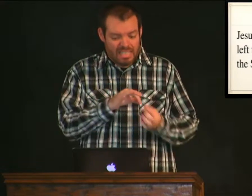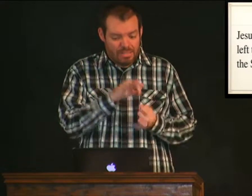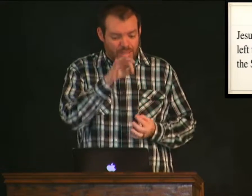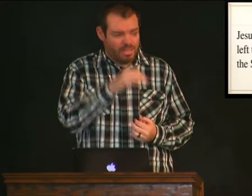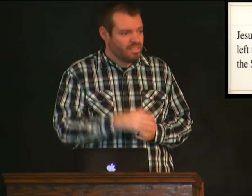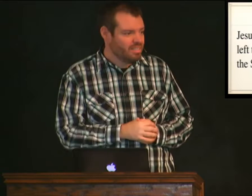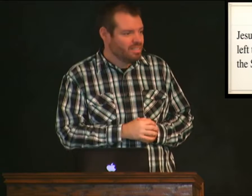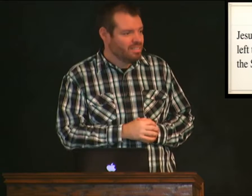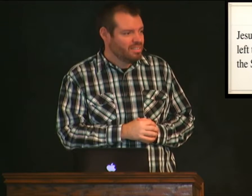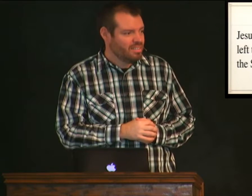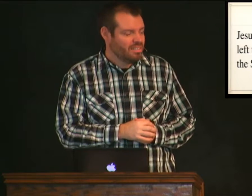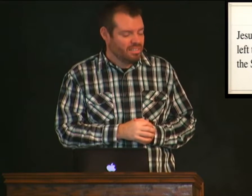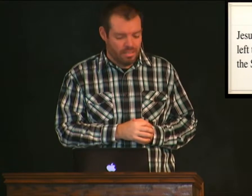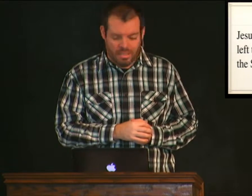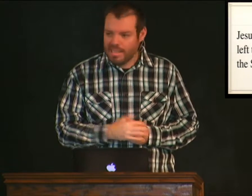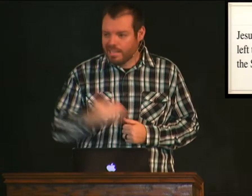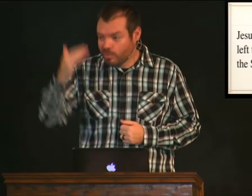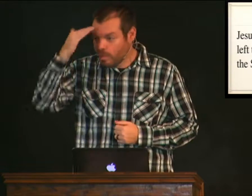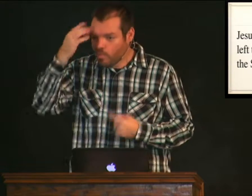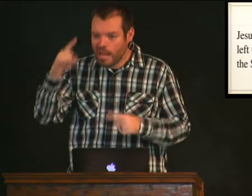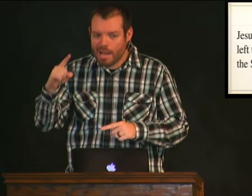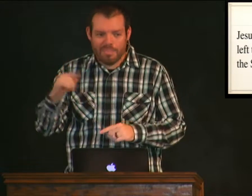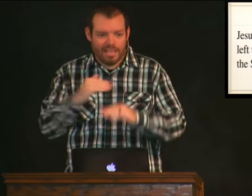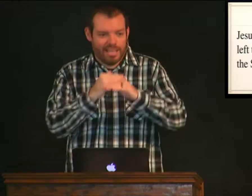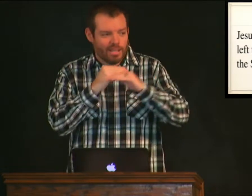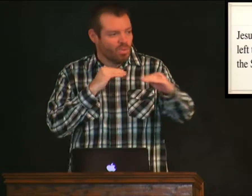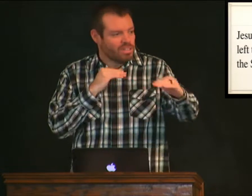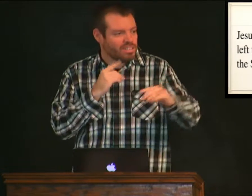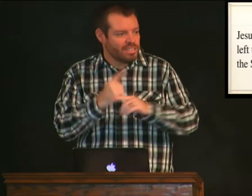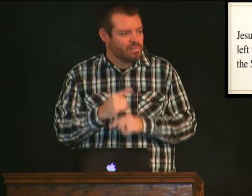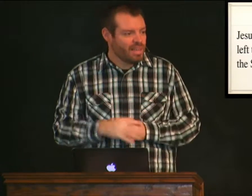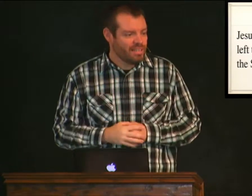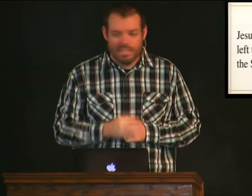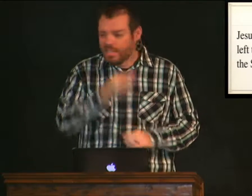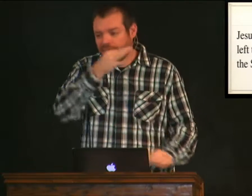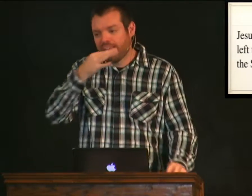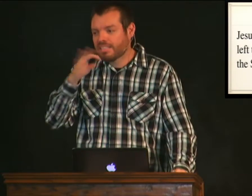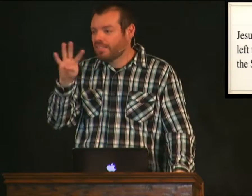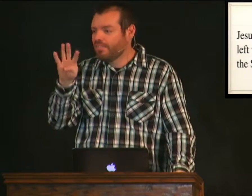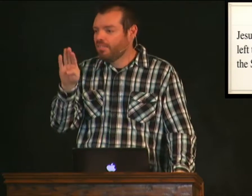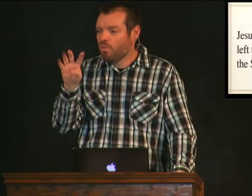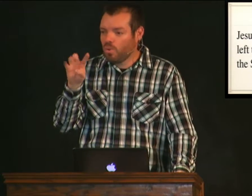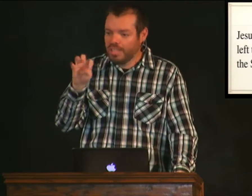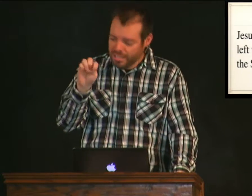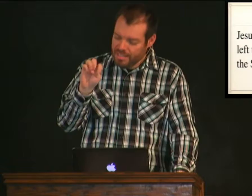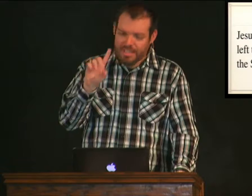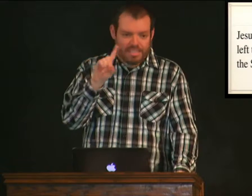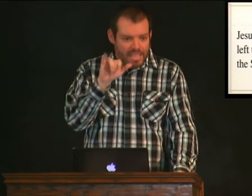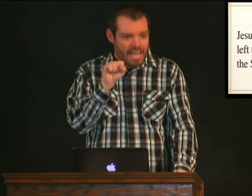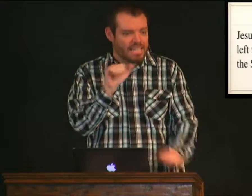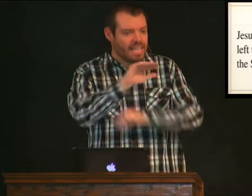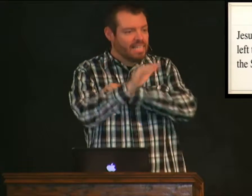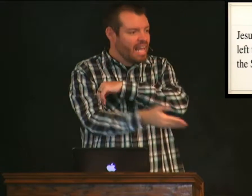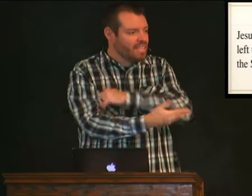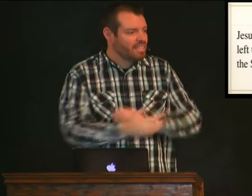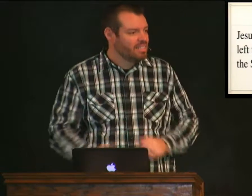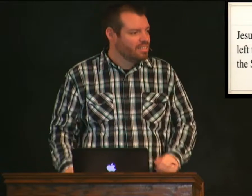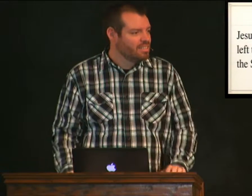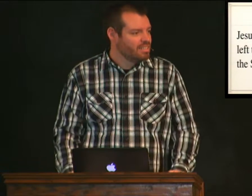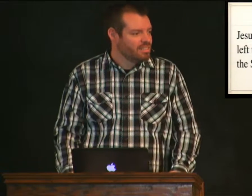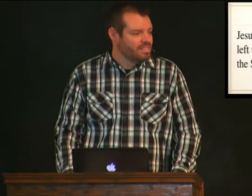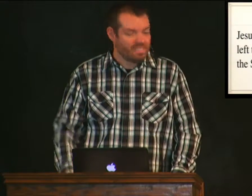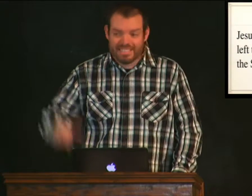He needed the Spirit. As we know what happened in the wilderness, right? He fasted for 40 days and